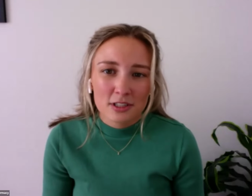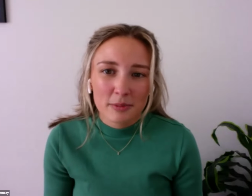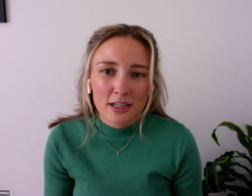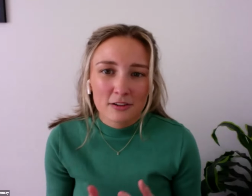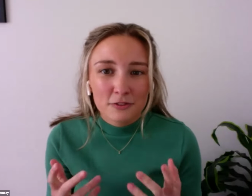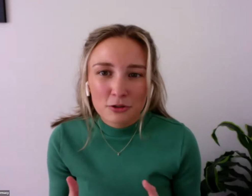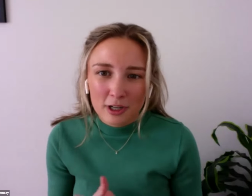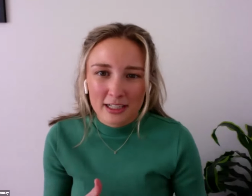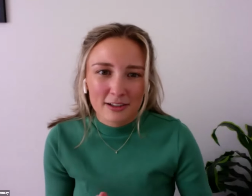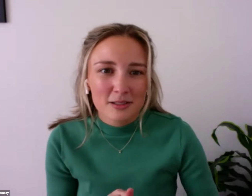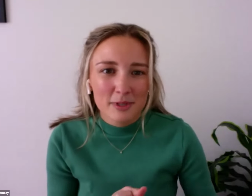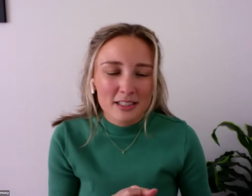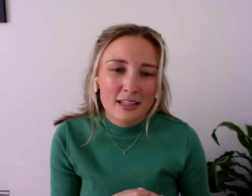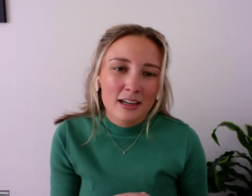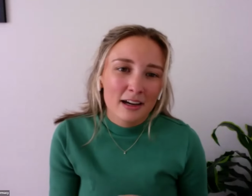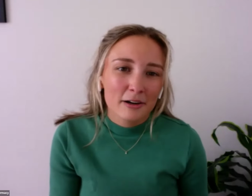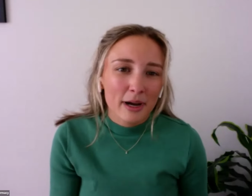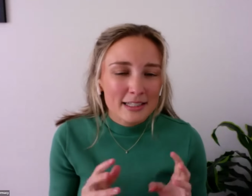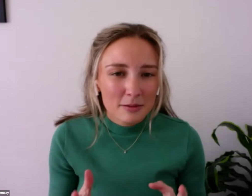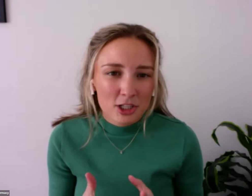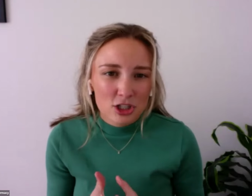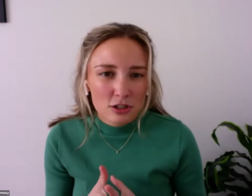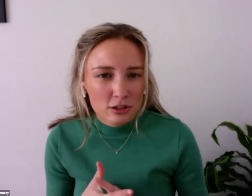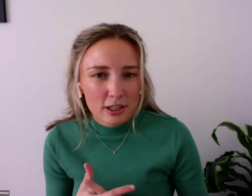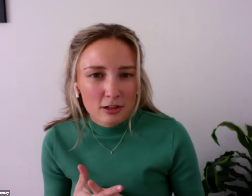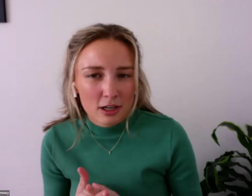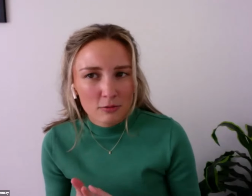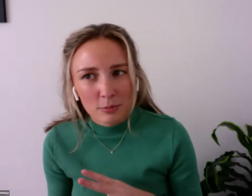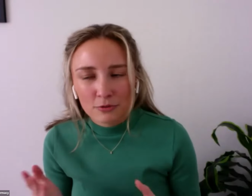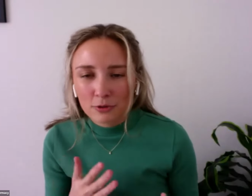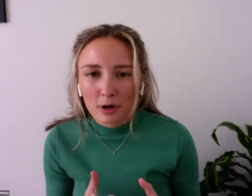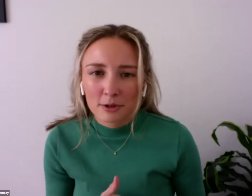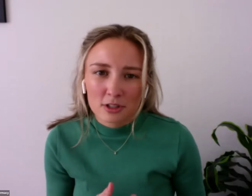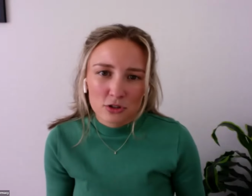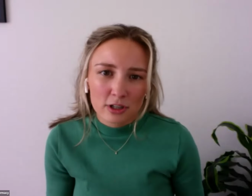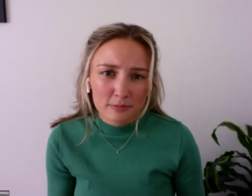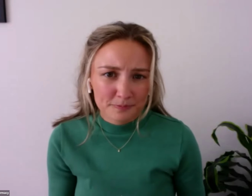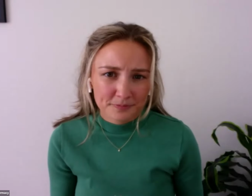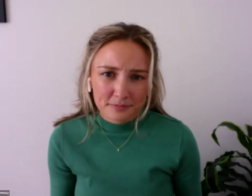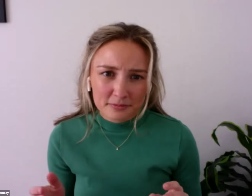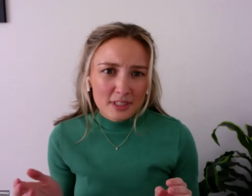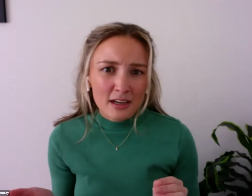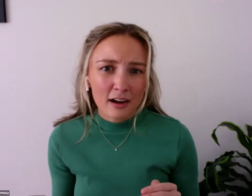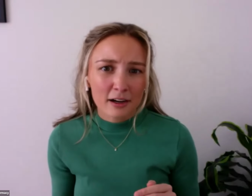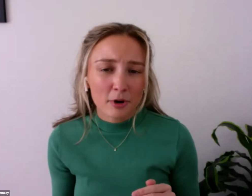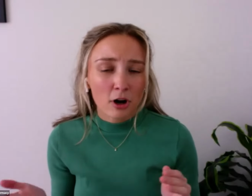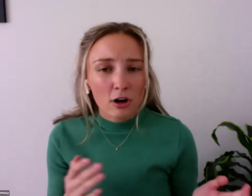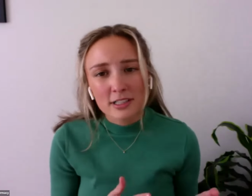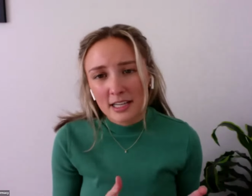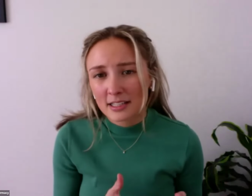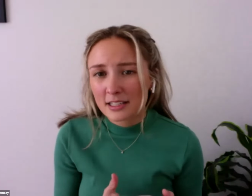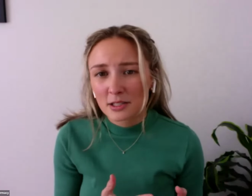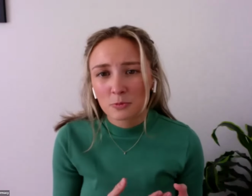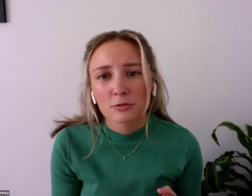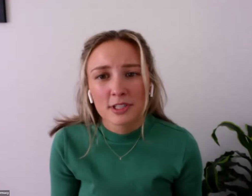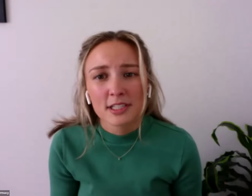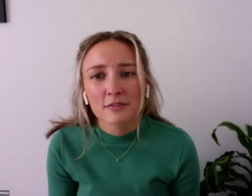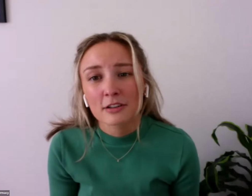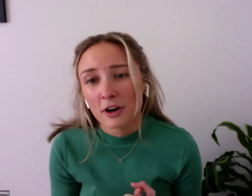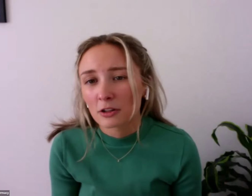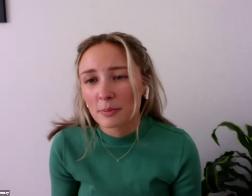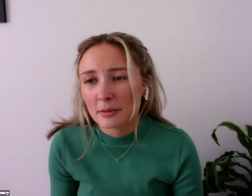just want to make a few quick announcements. As I mentioned earlier, right before the webinar started, all attendees